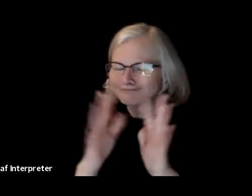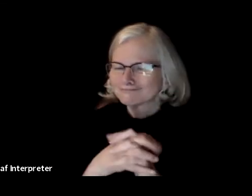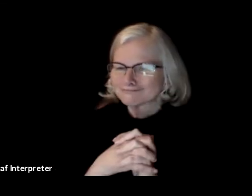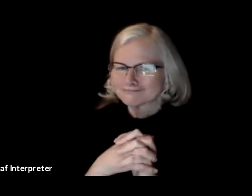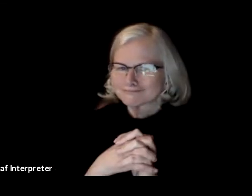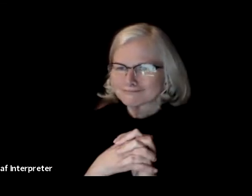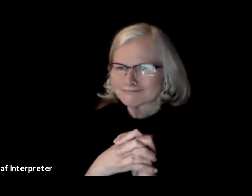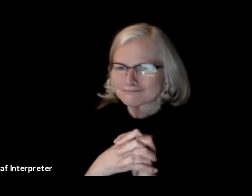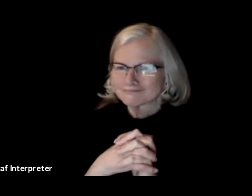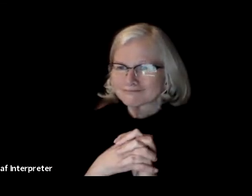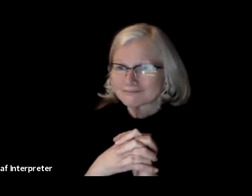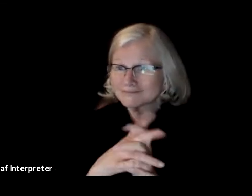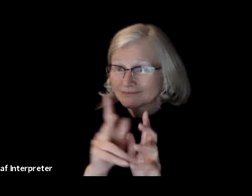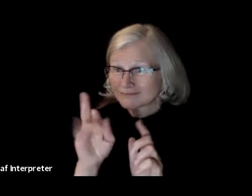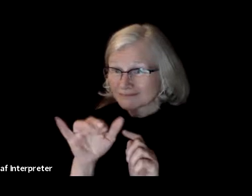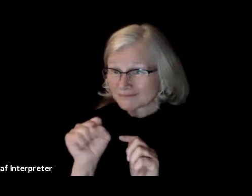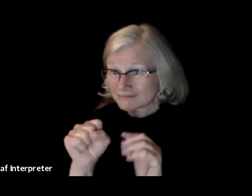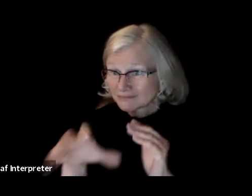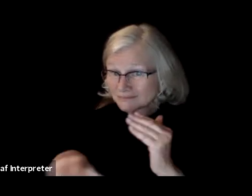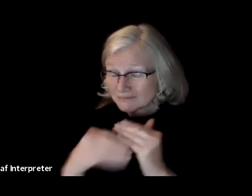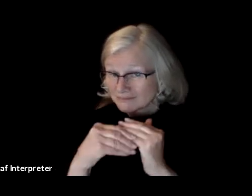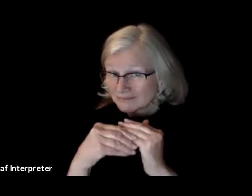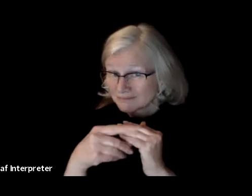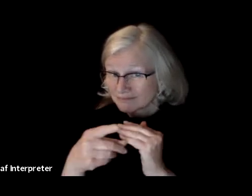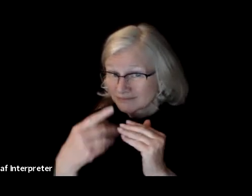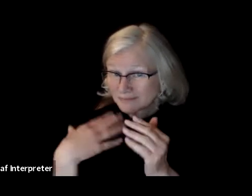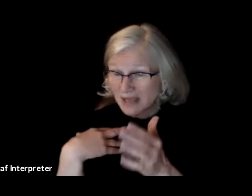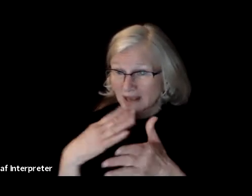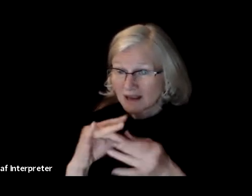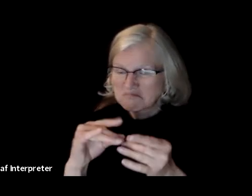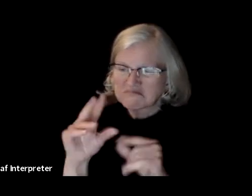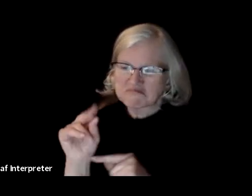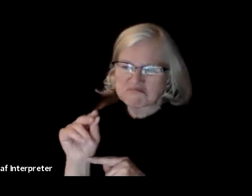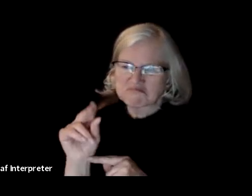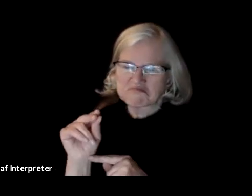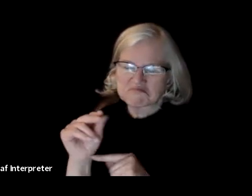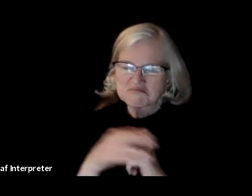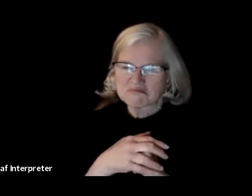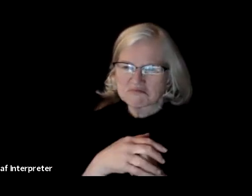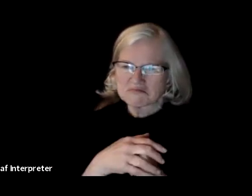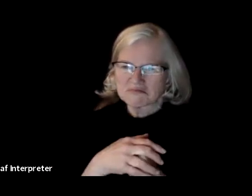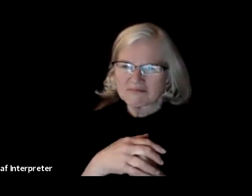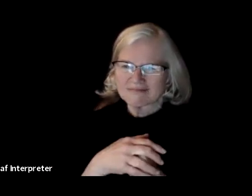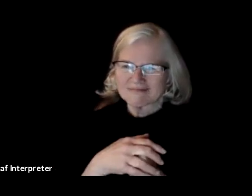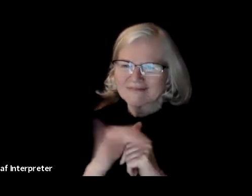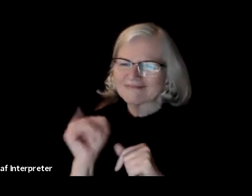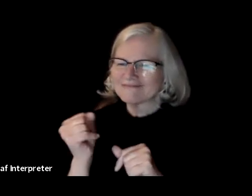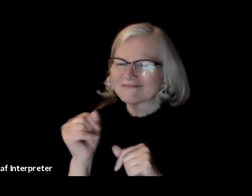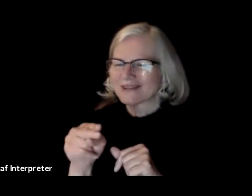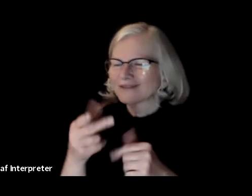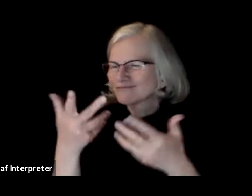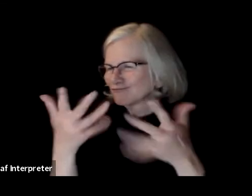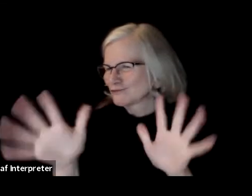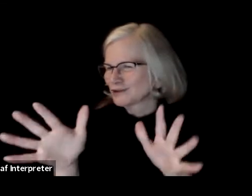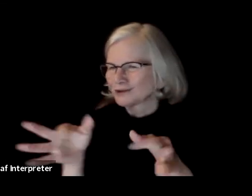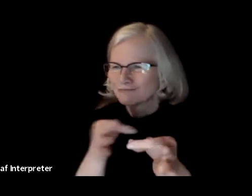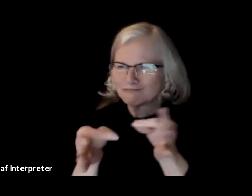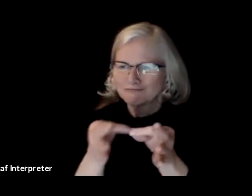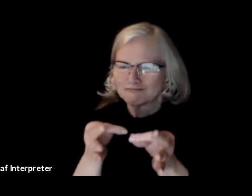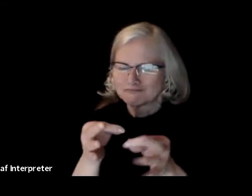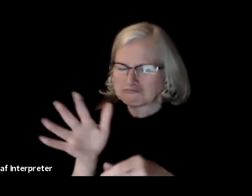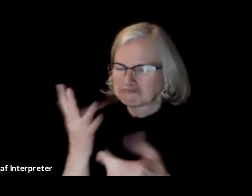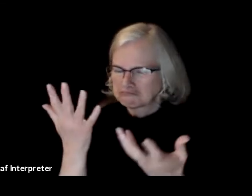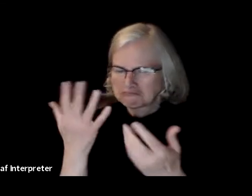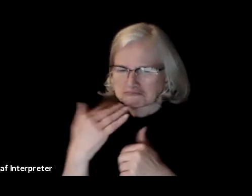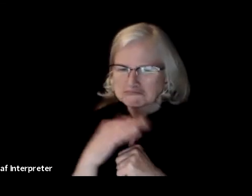there? No, it just as you said, we expect that the number of doses allocated to